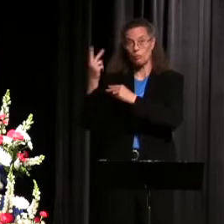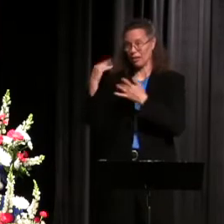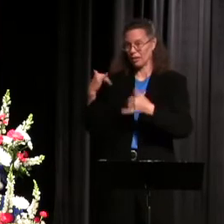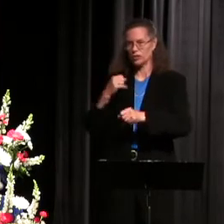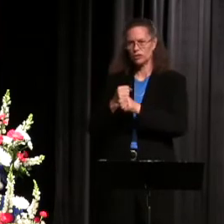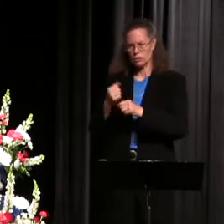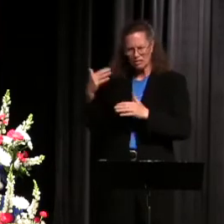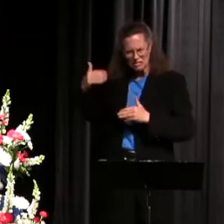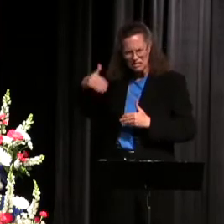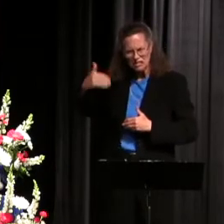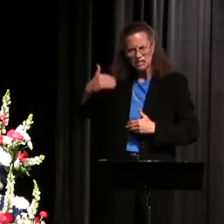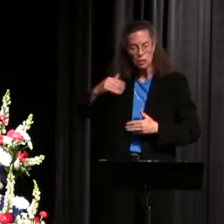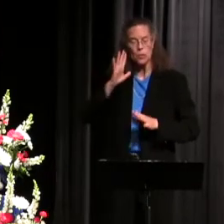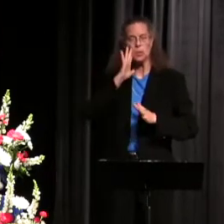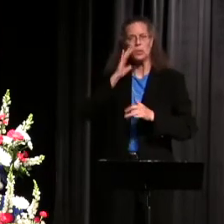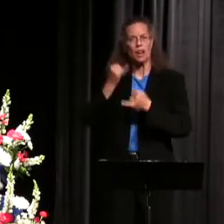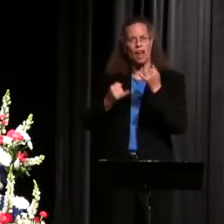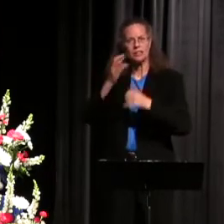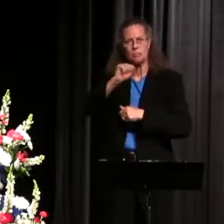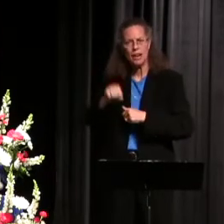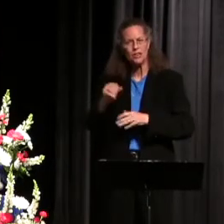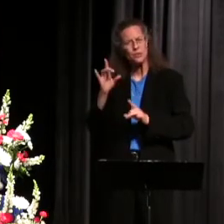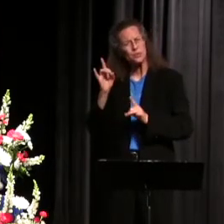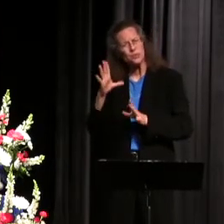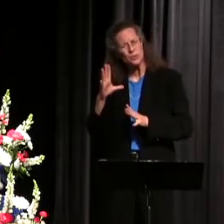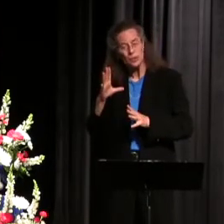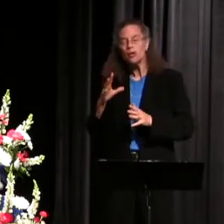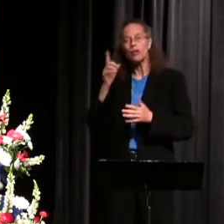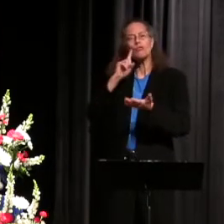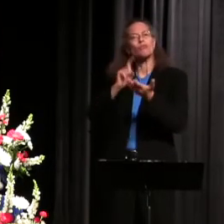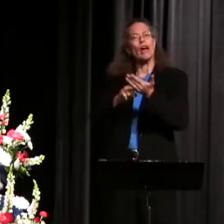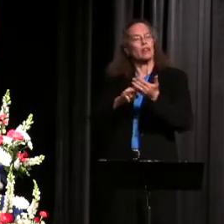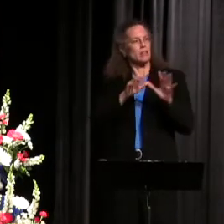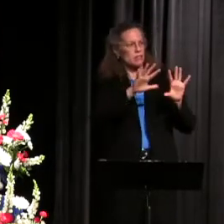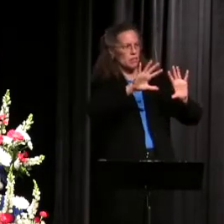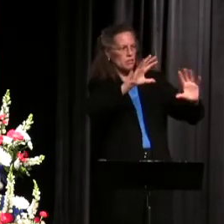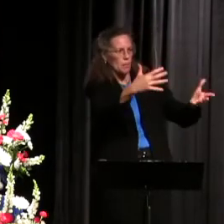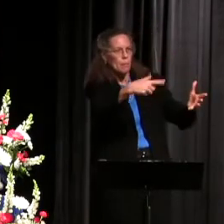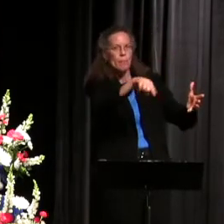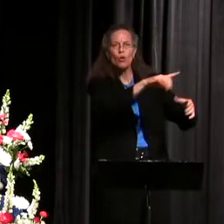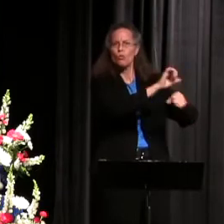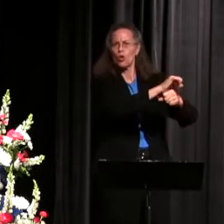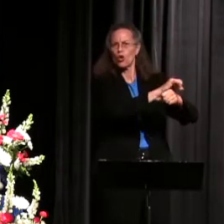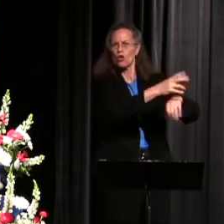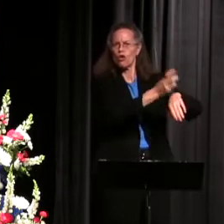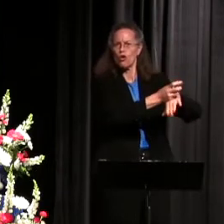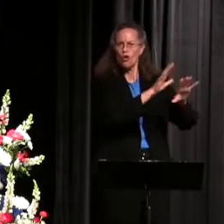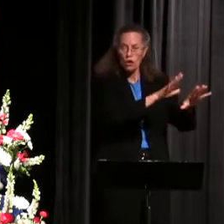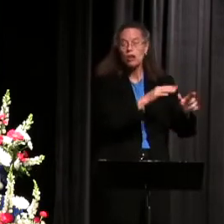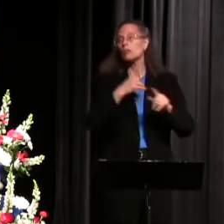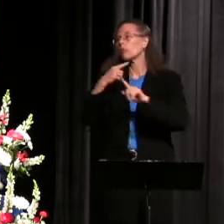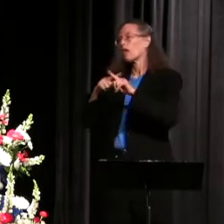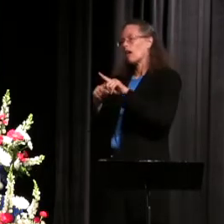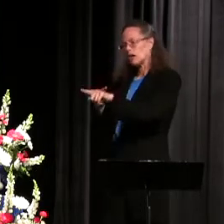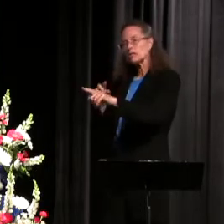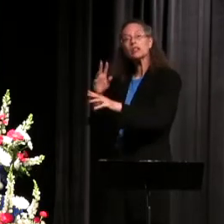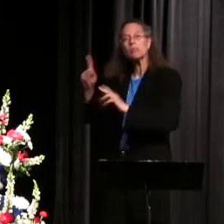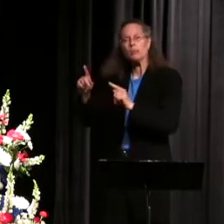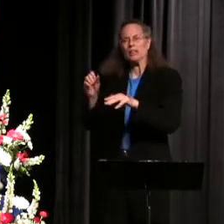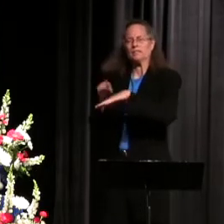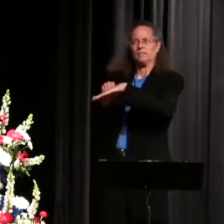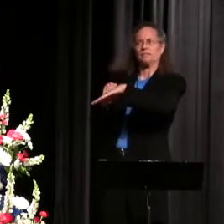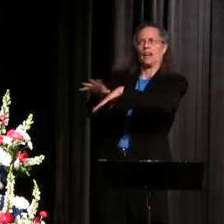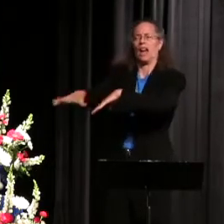this year, we should recognize these individuals and give back for all the hard work they are doing, and also give back to those affected by